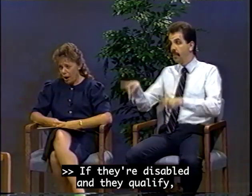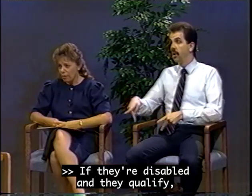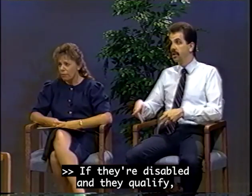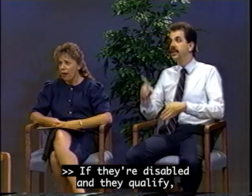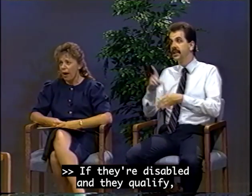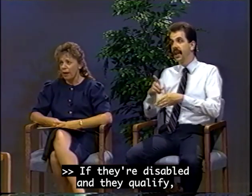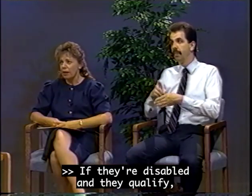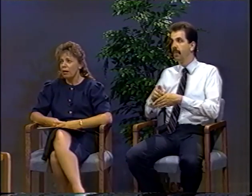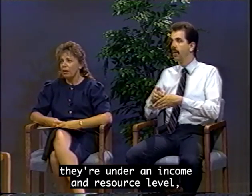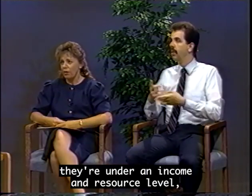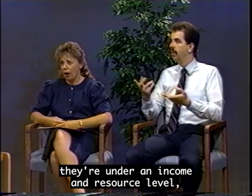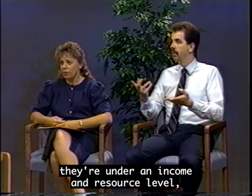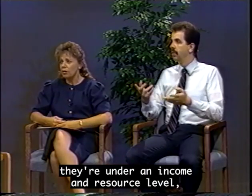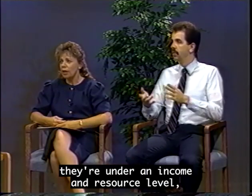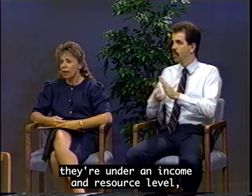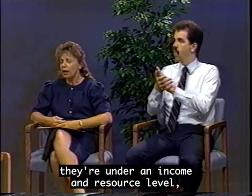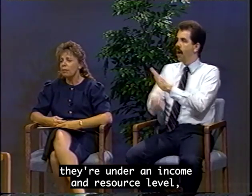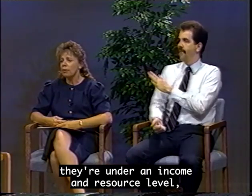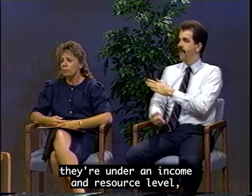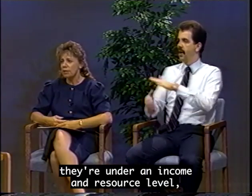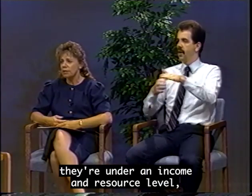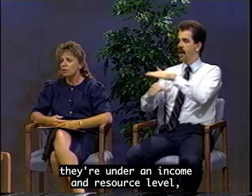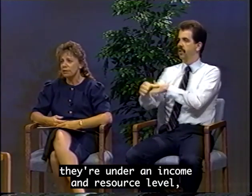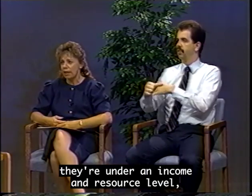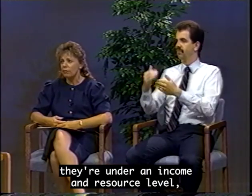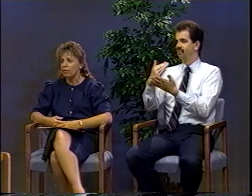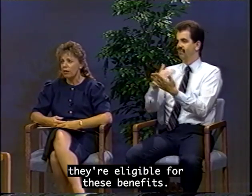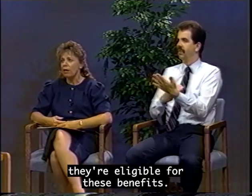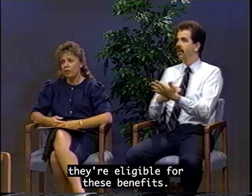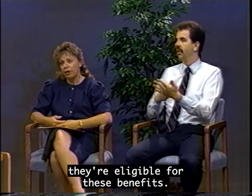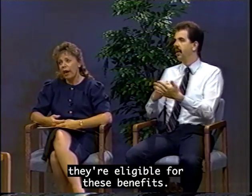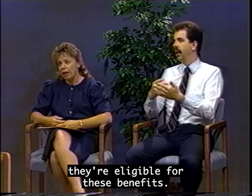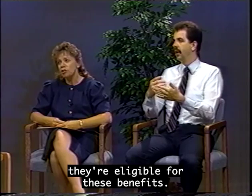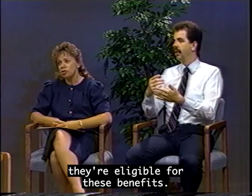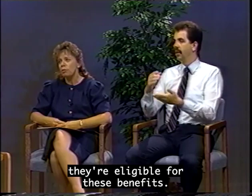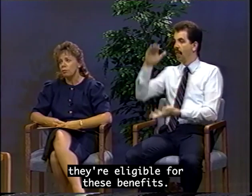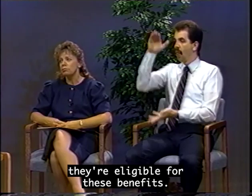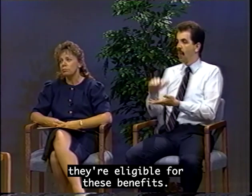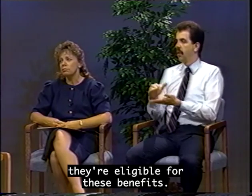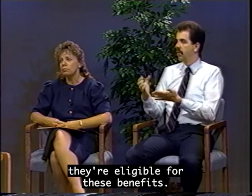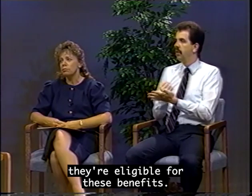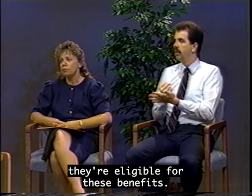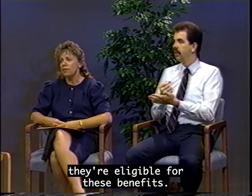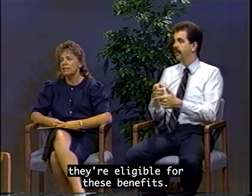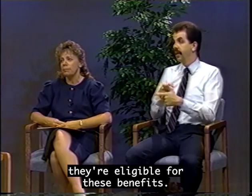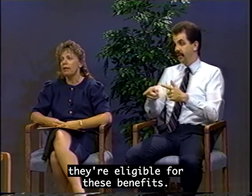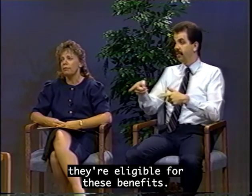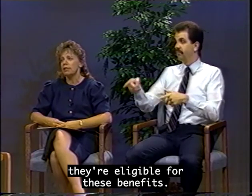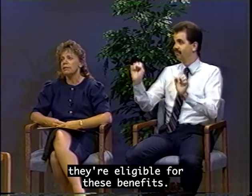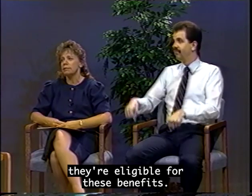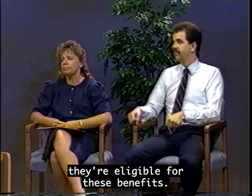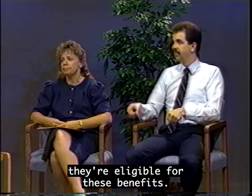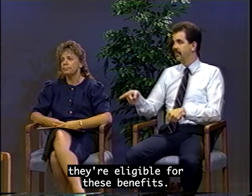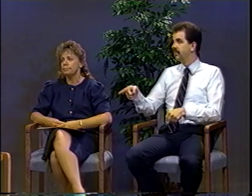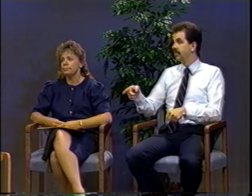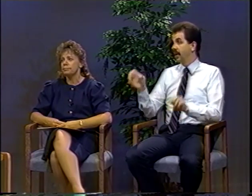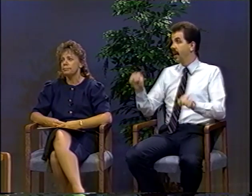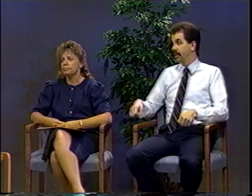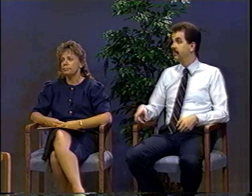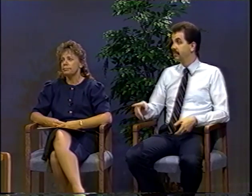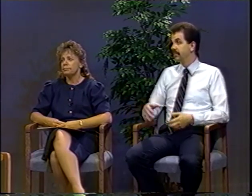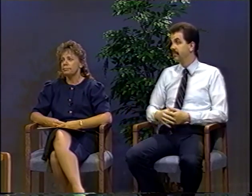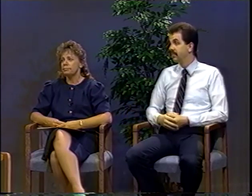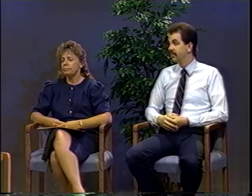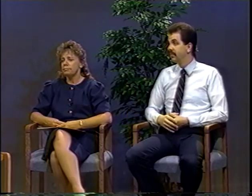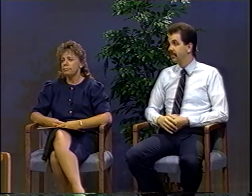they qualify, they're under an income and resource level, they're eligible for these benefits.